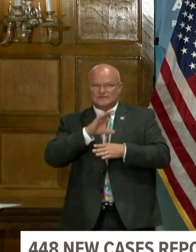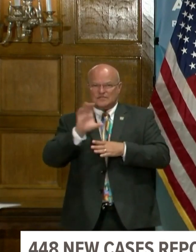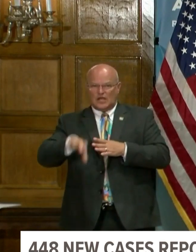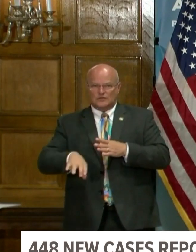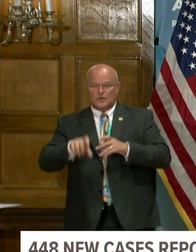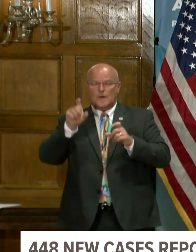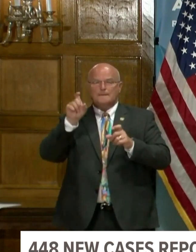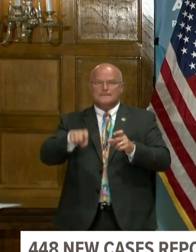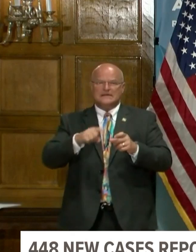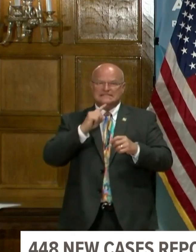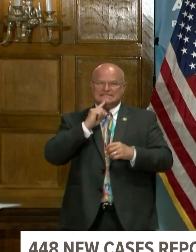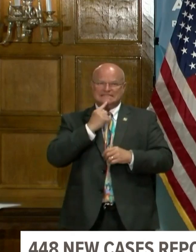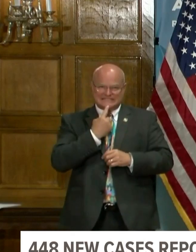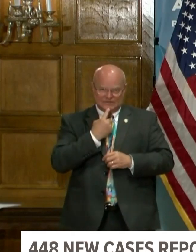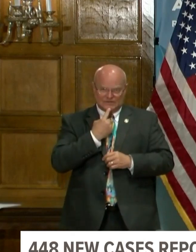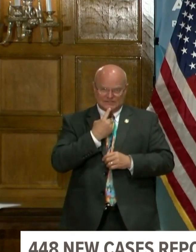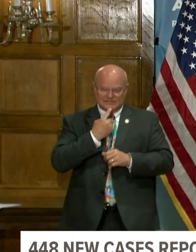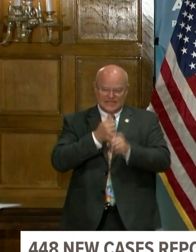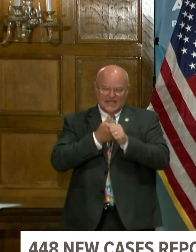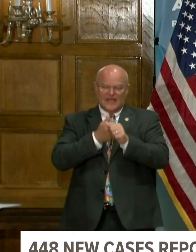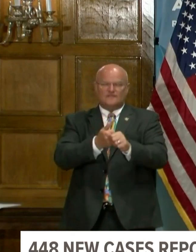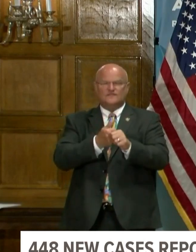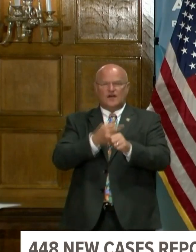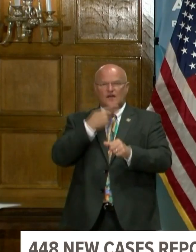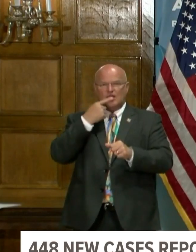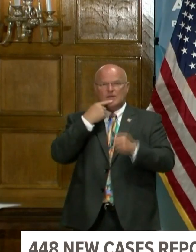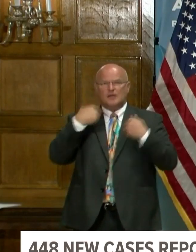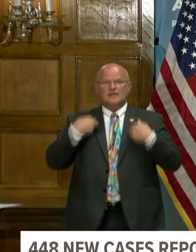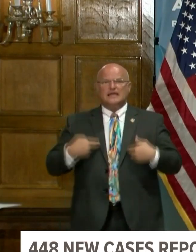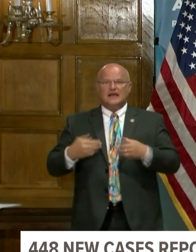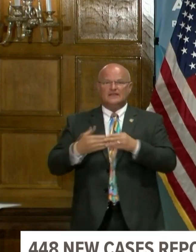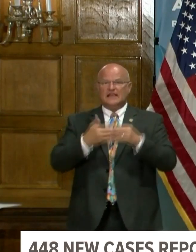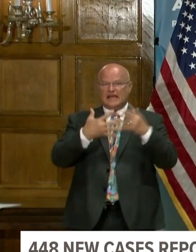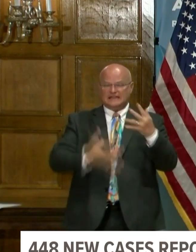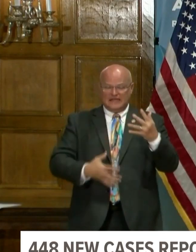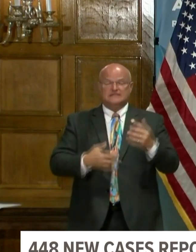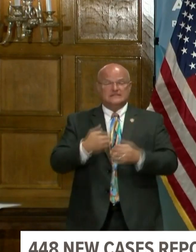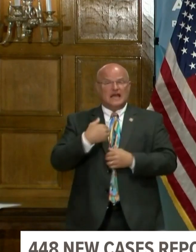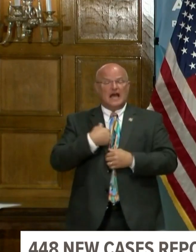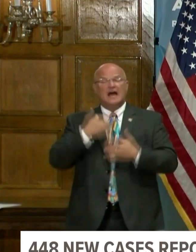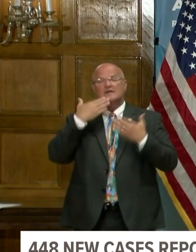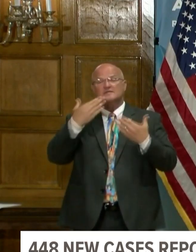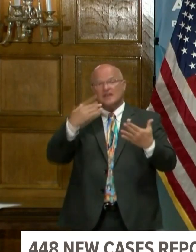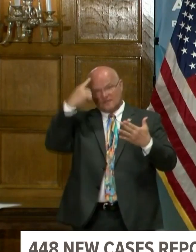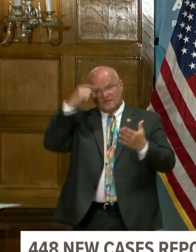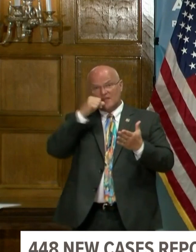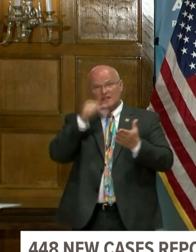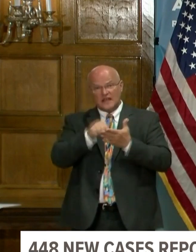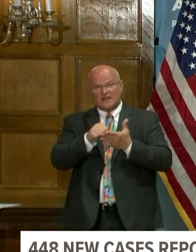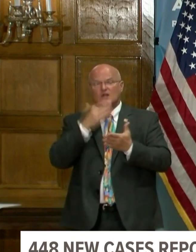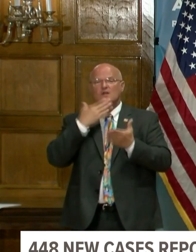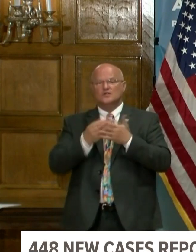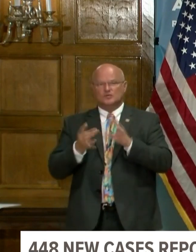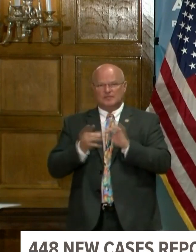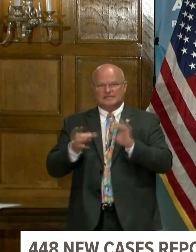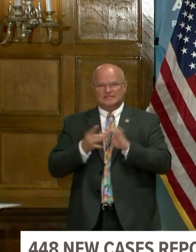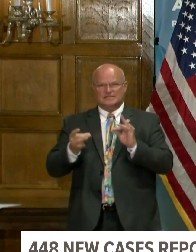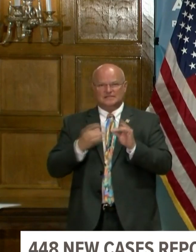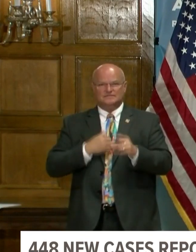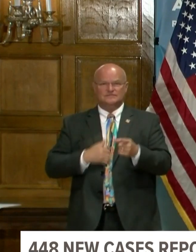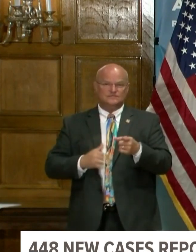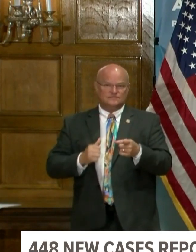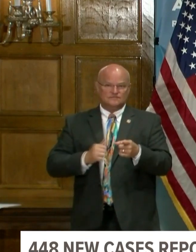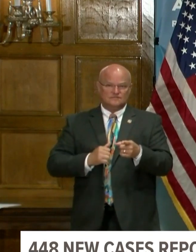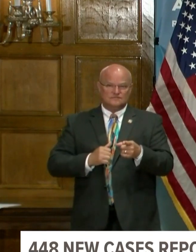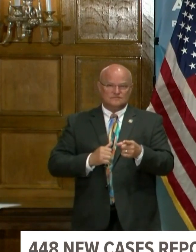consequences. We have to take it seriously and follow these public health guidelines. So I am grateful for the letter, and I think it was a good message. Does it give you